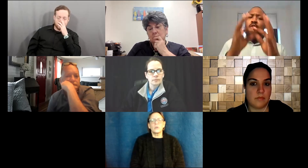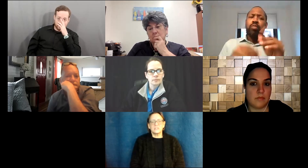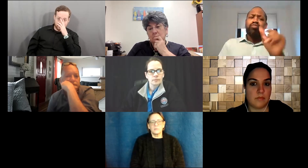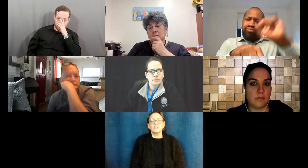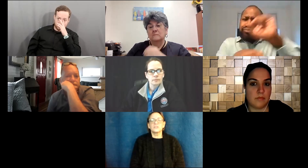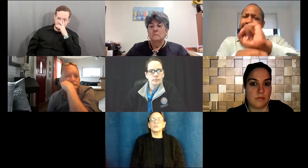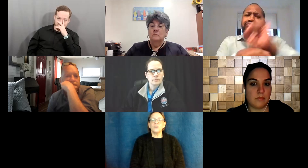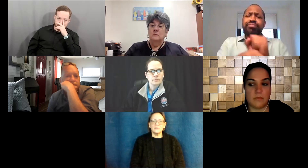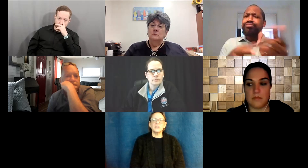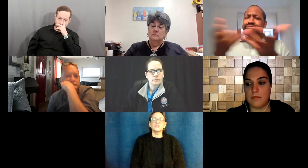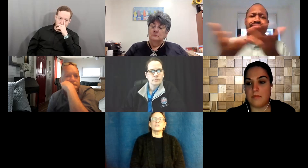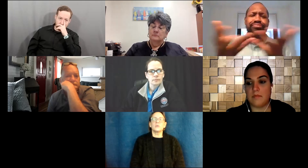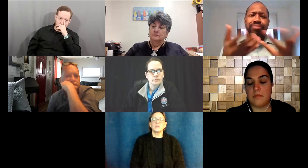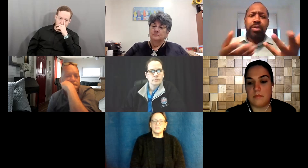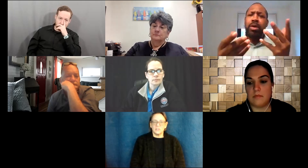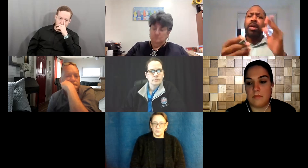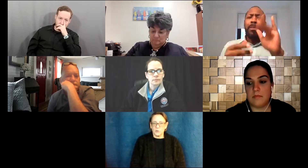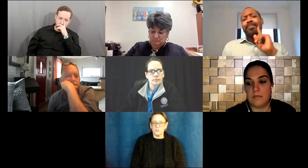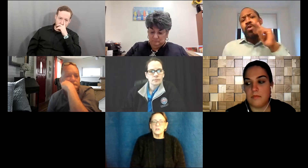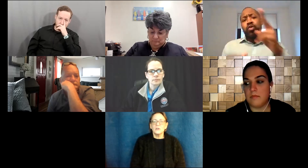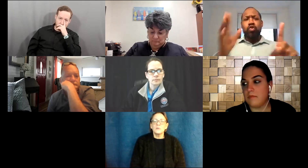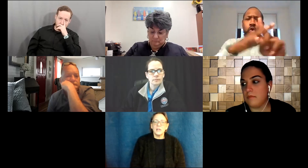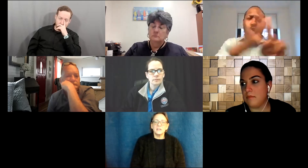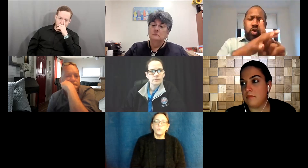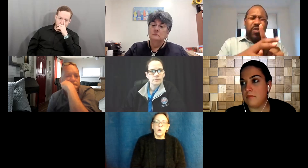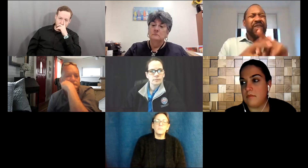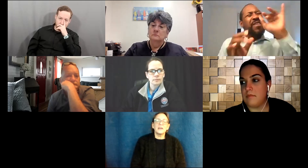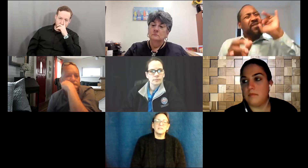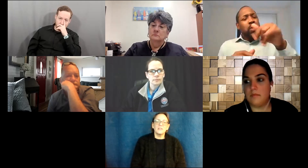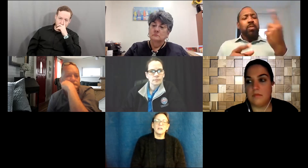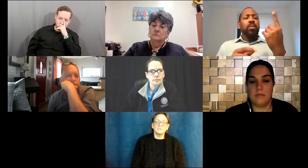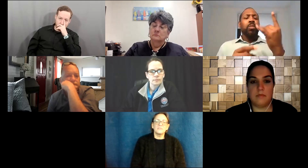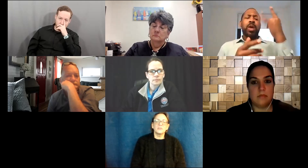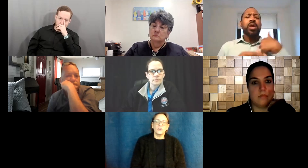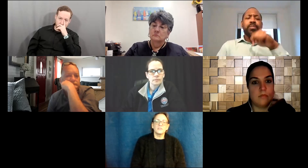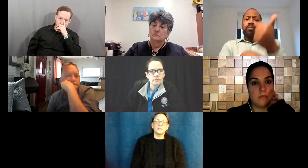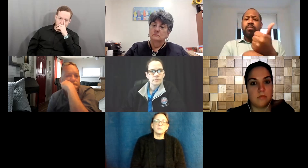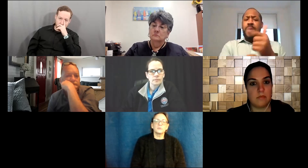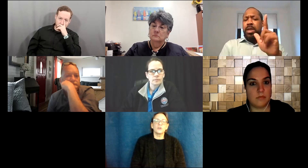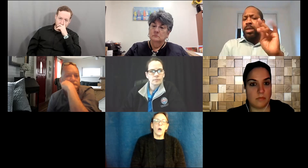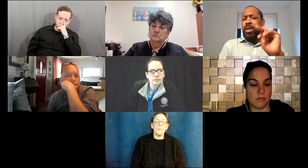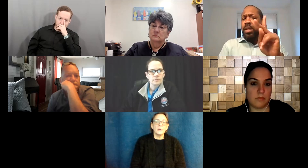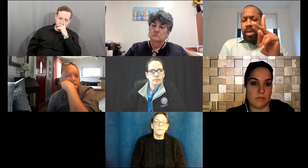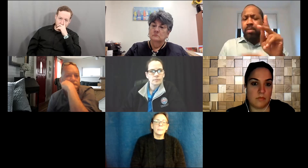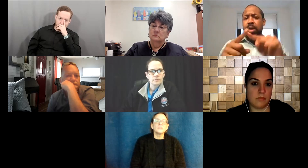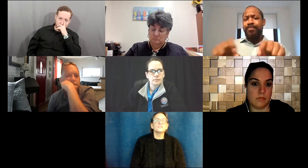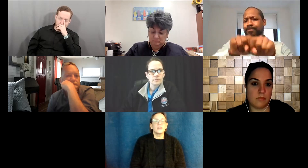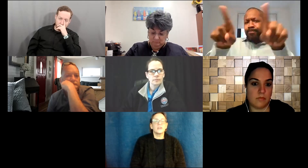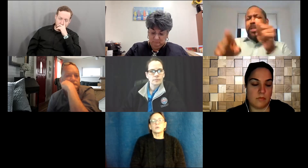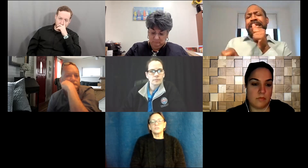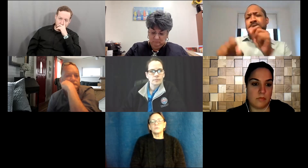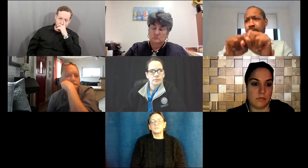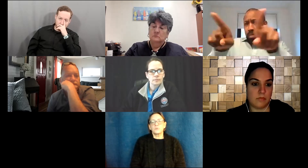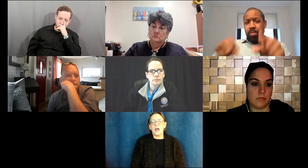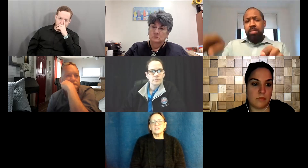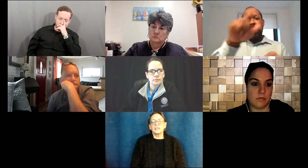really a waste of money. So we're trying to make sure that we can get the interpreters plenty of work by having lots of deaf and hard of hearing people show up. So that's what we're